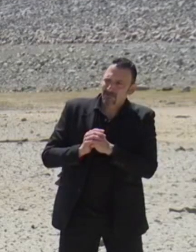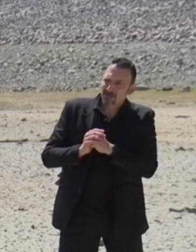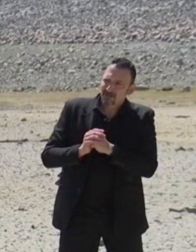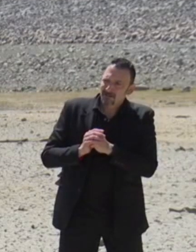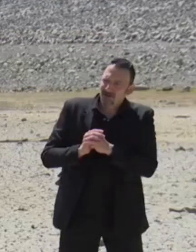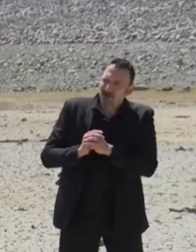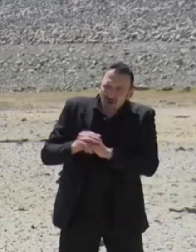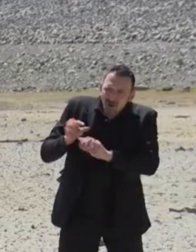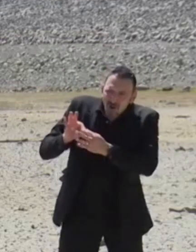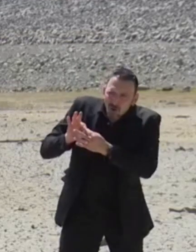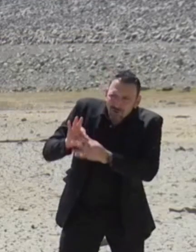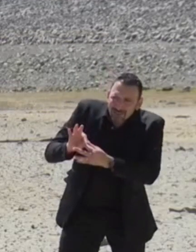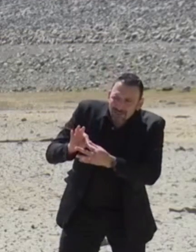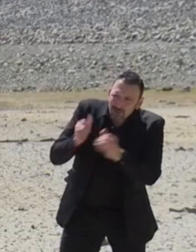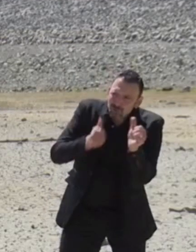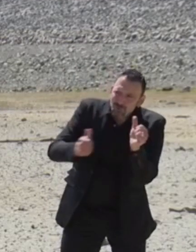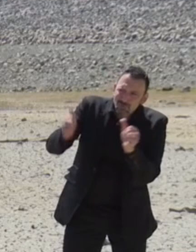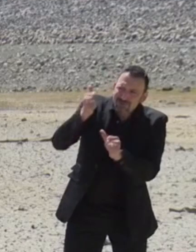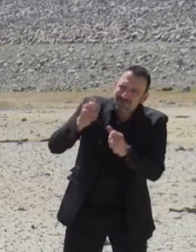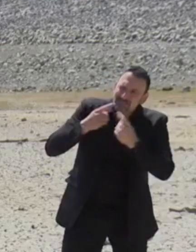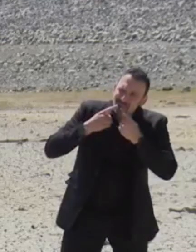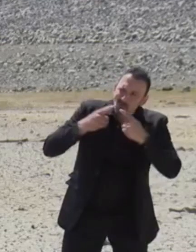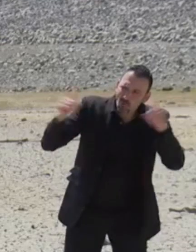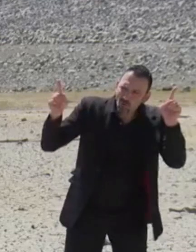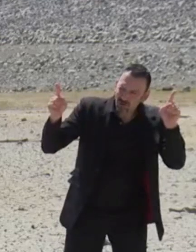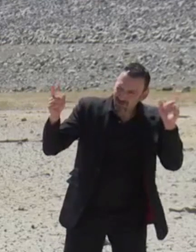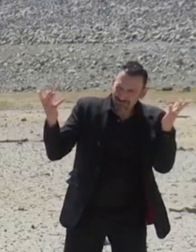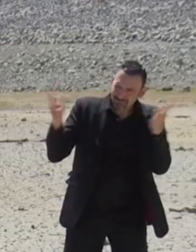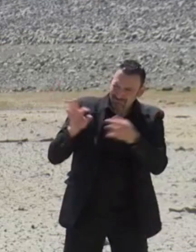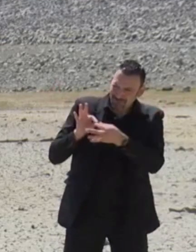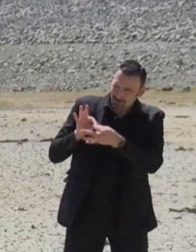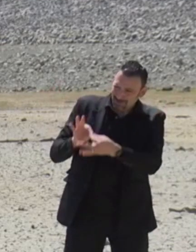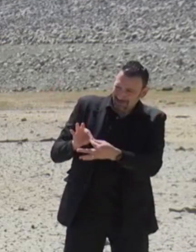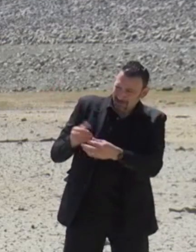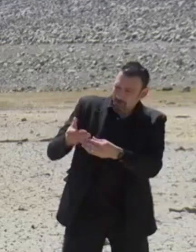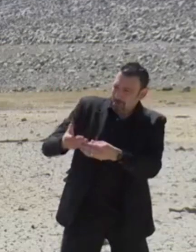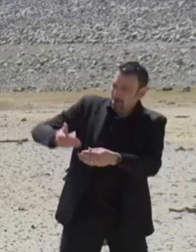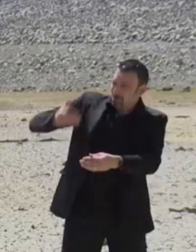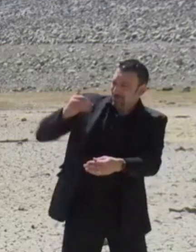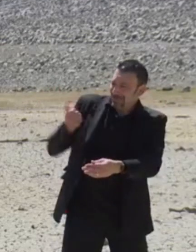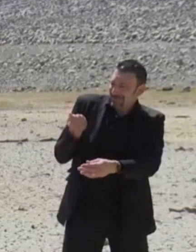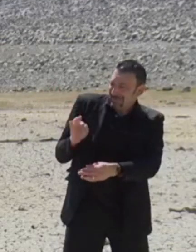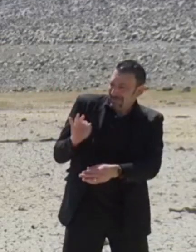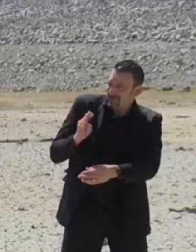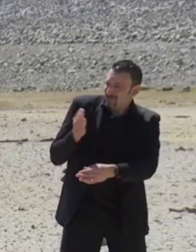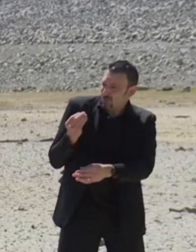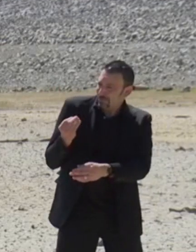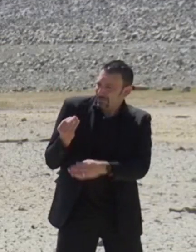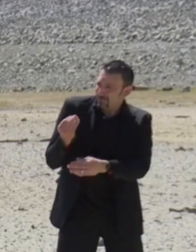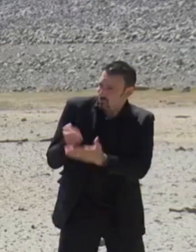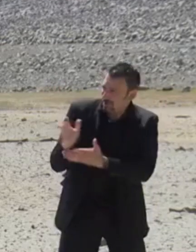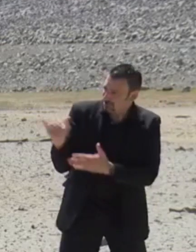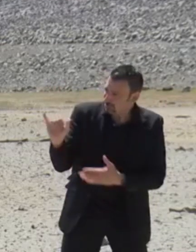the executive order offering specific curtailments, does that apply to pre-1914 rights as well?